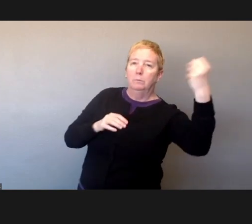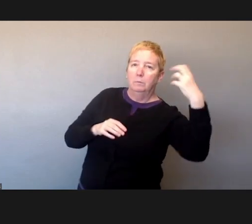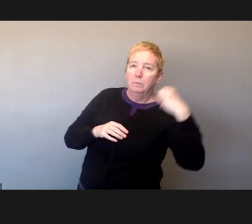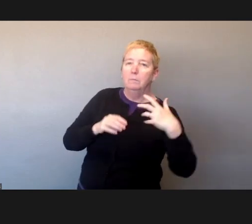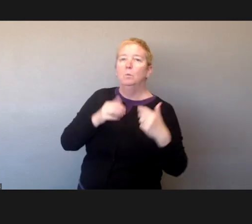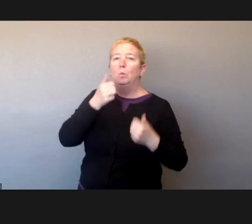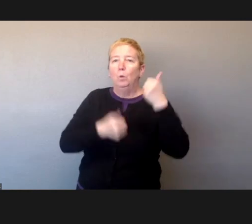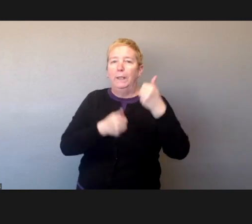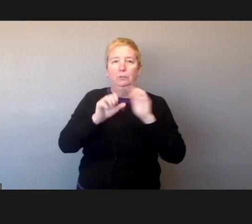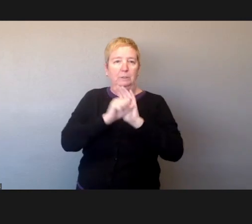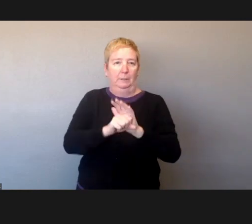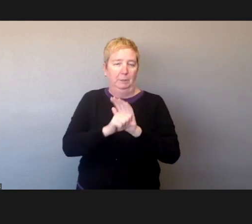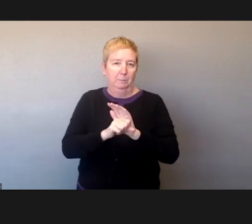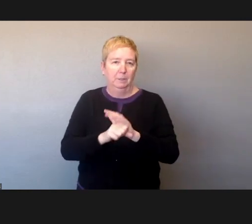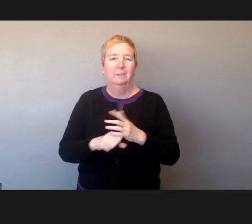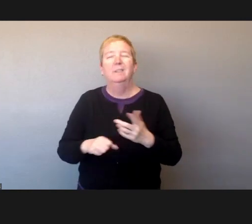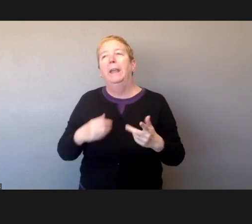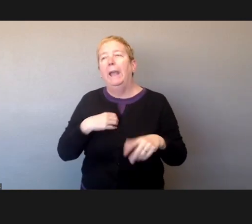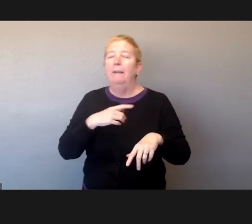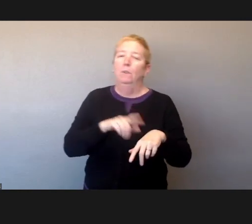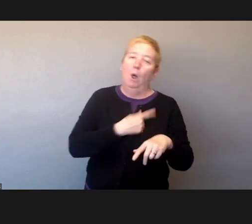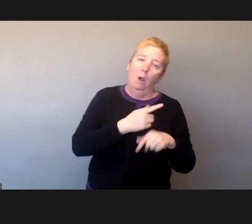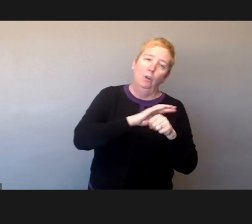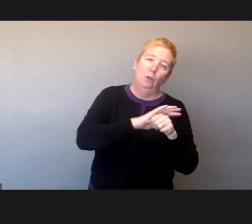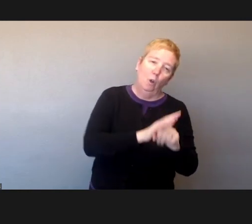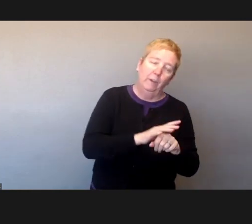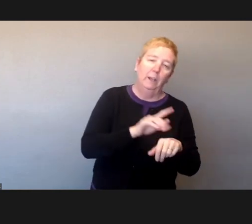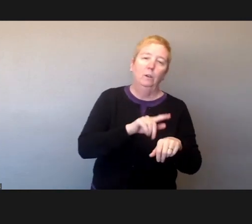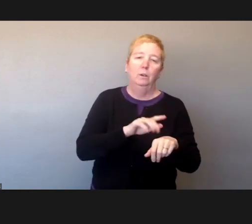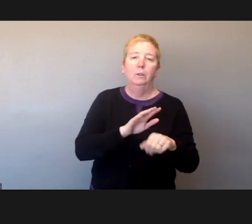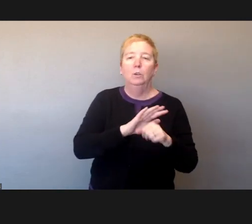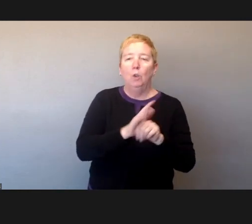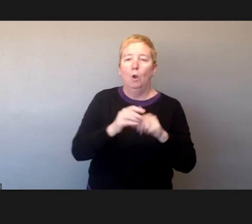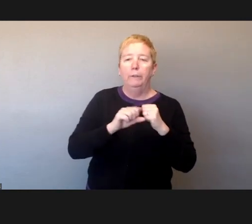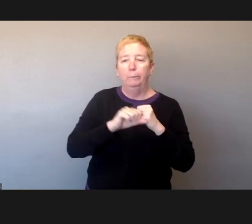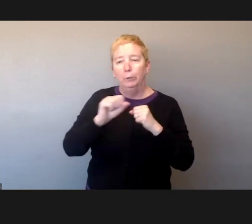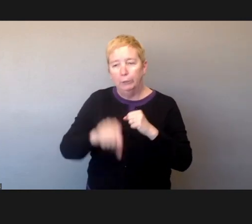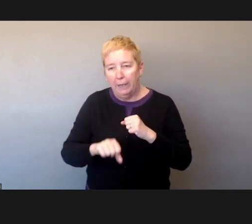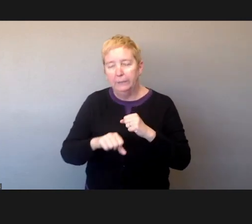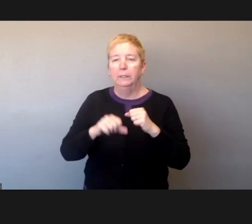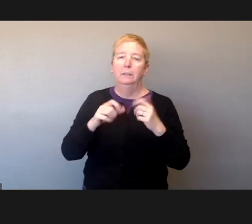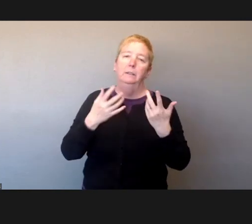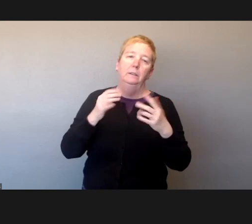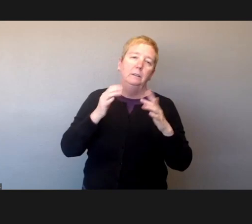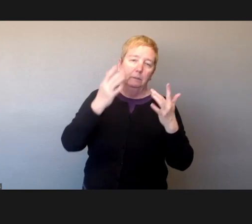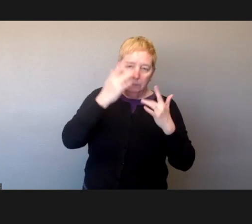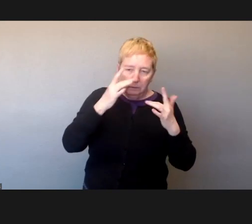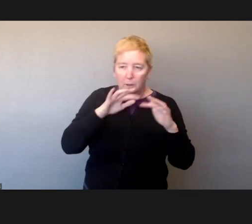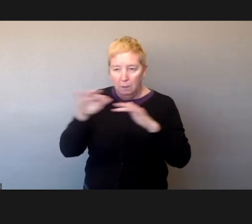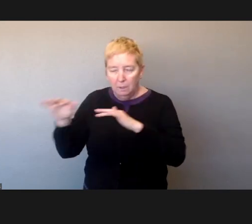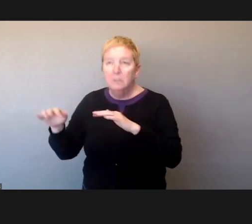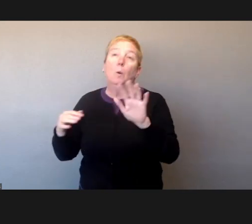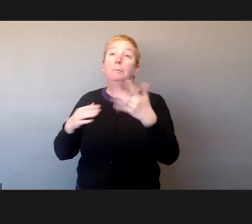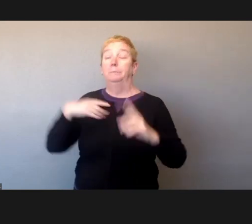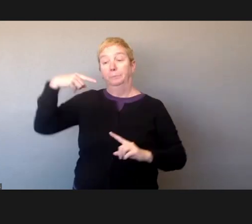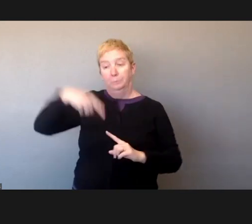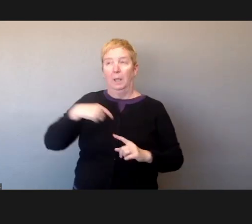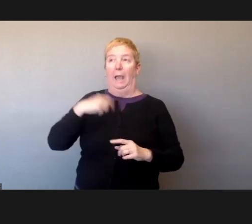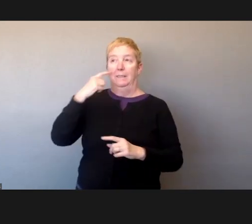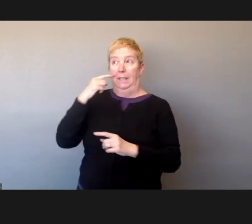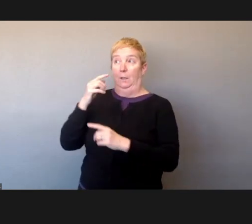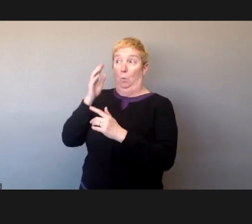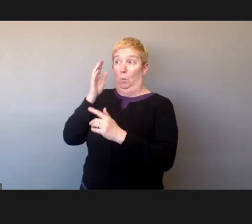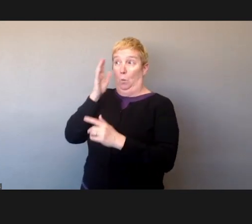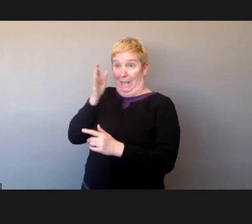but protracted COVID infection. In some time in the not too distant future, at least through